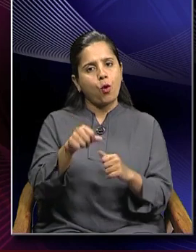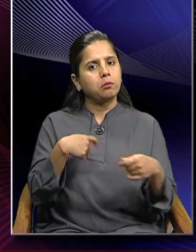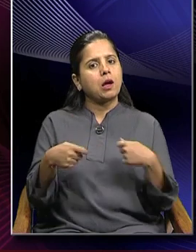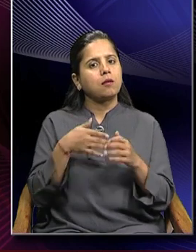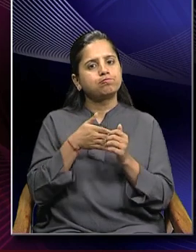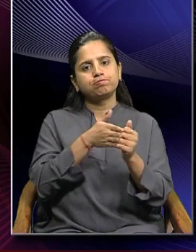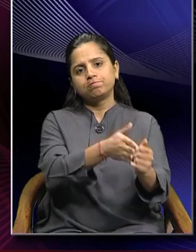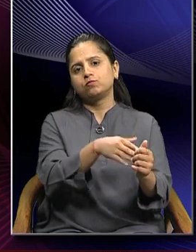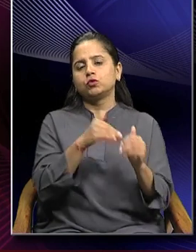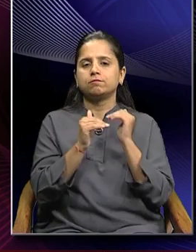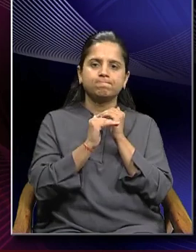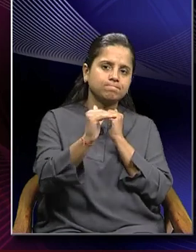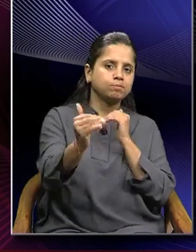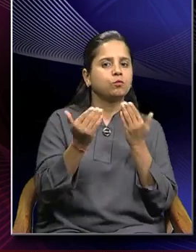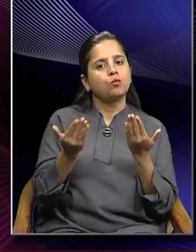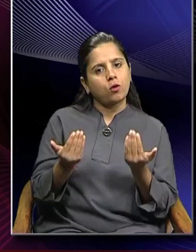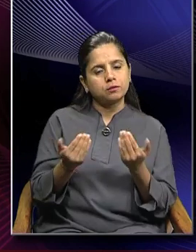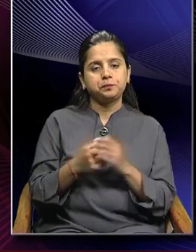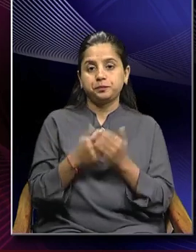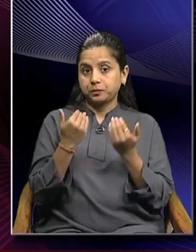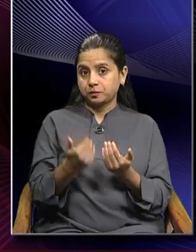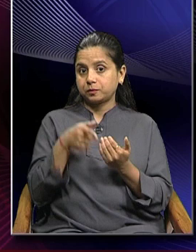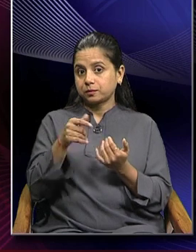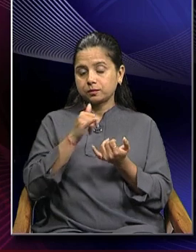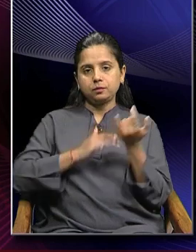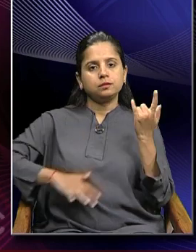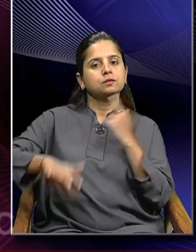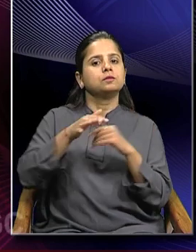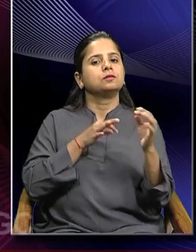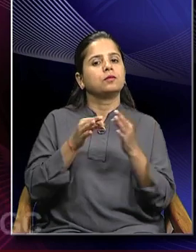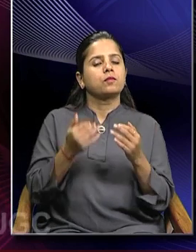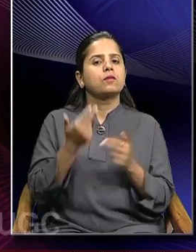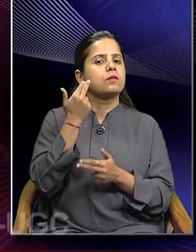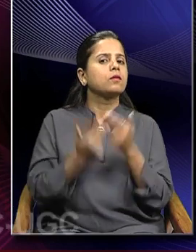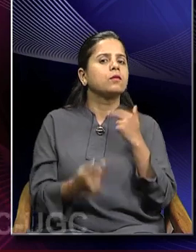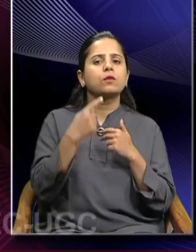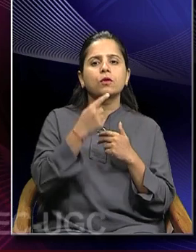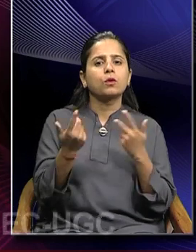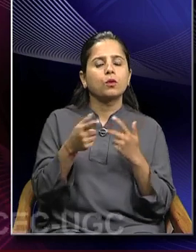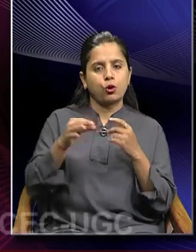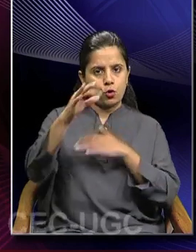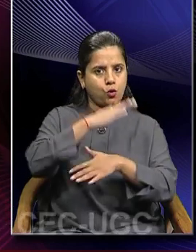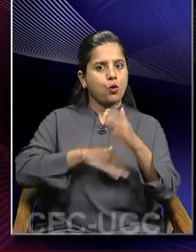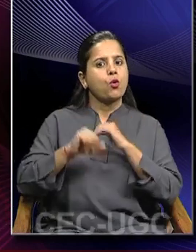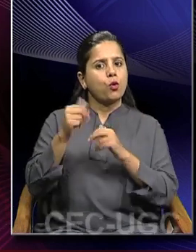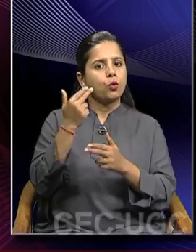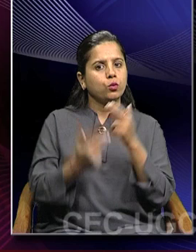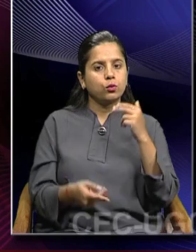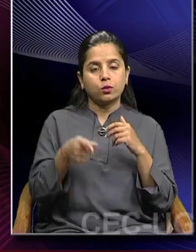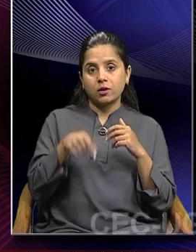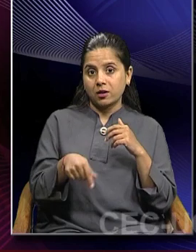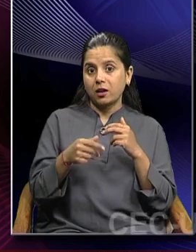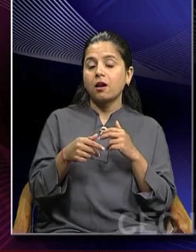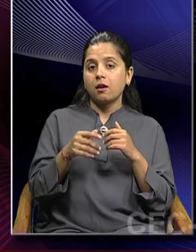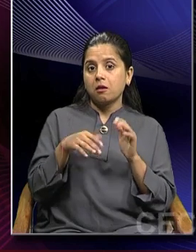in a sustainable manner. Now coming to society, this was a story of organization, that at the level of an